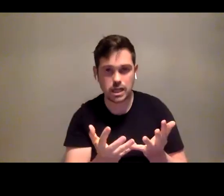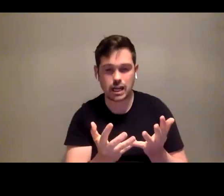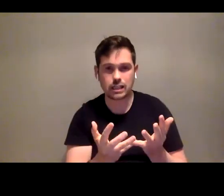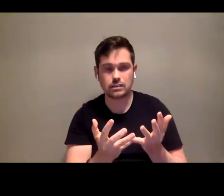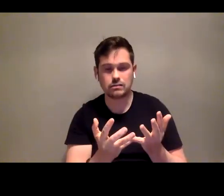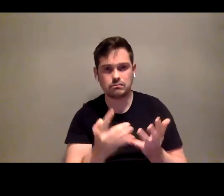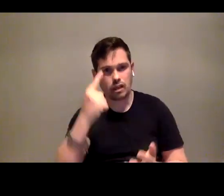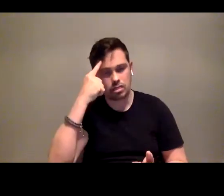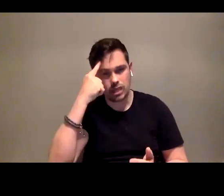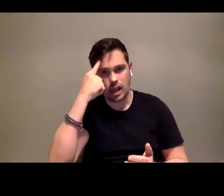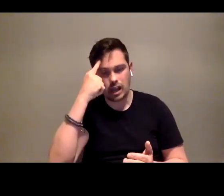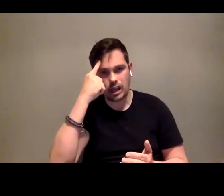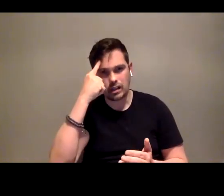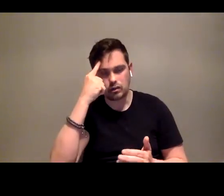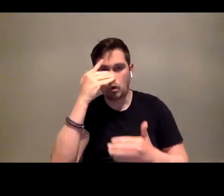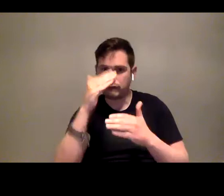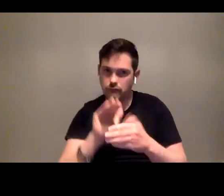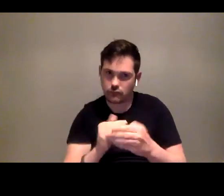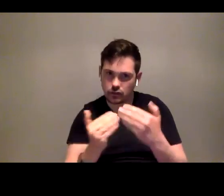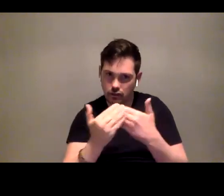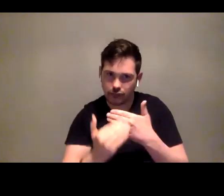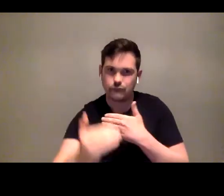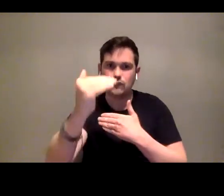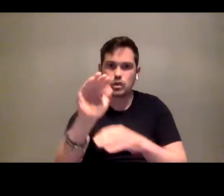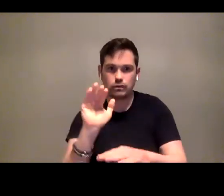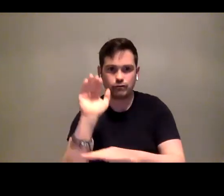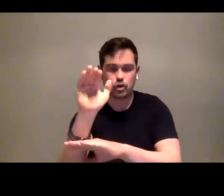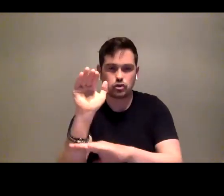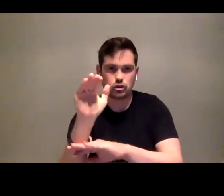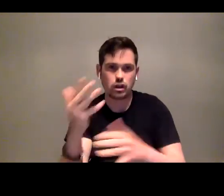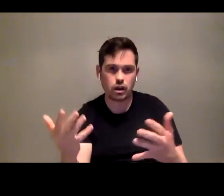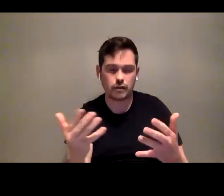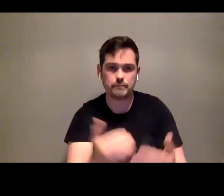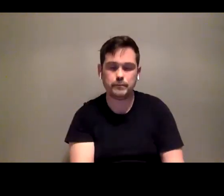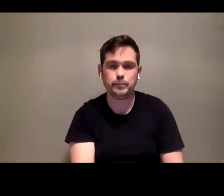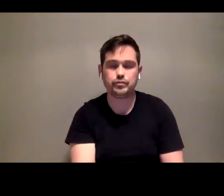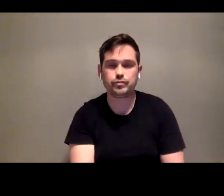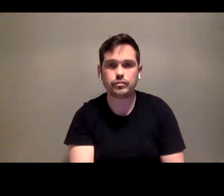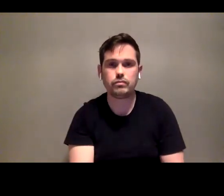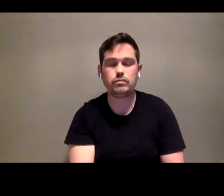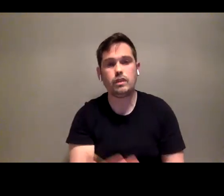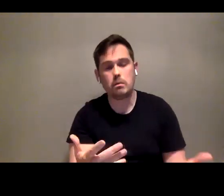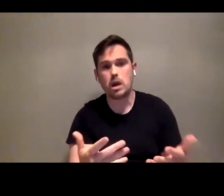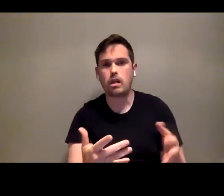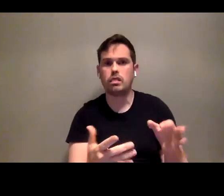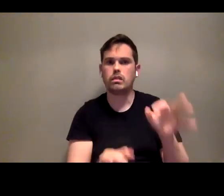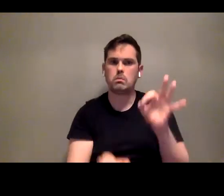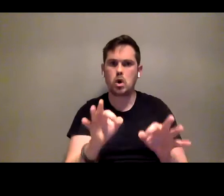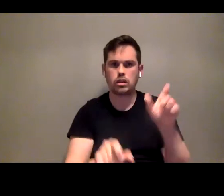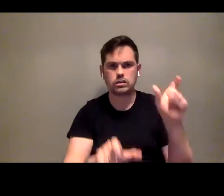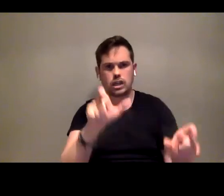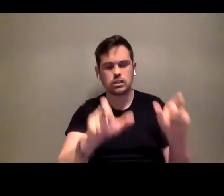for 10, 15, 20 years. And I think, unfortunately, too often the approach of politicians is to listen to big